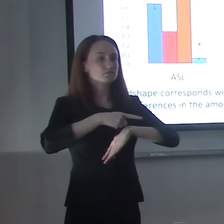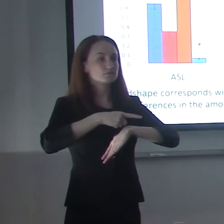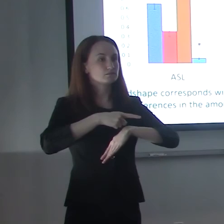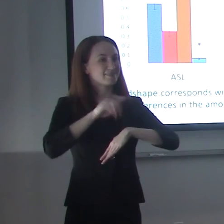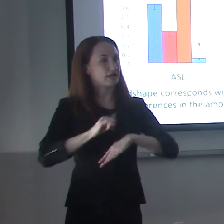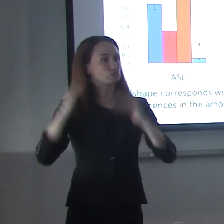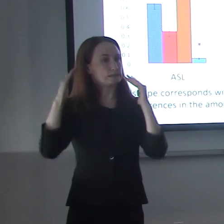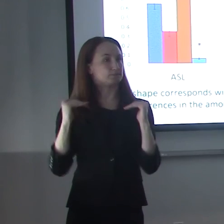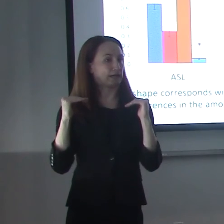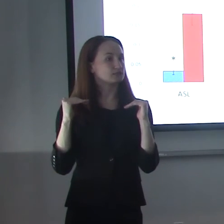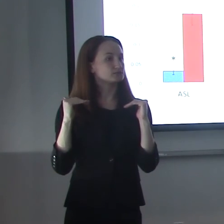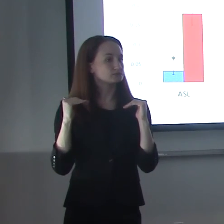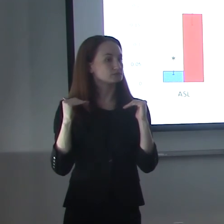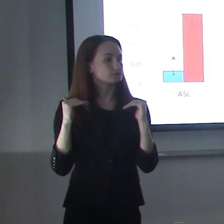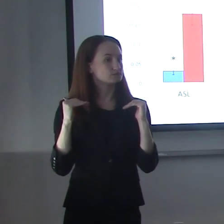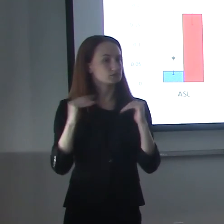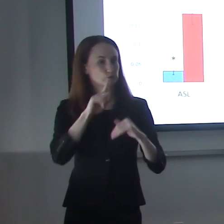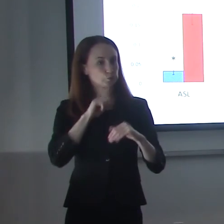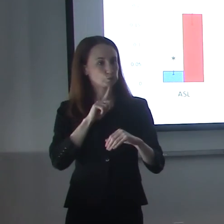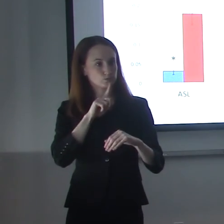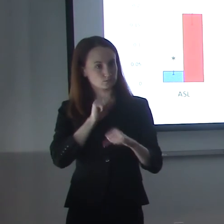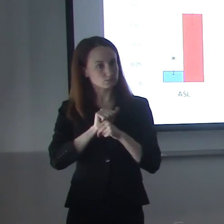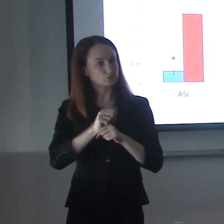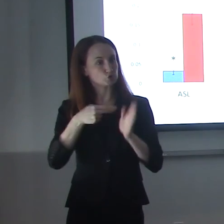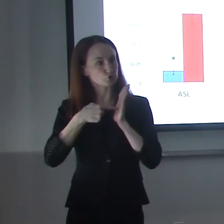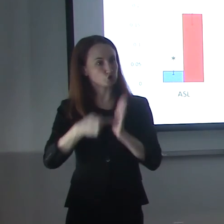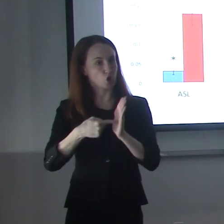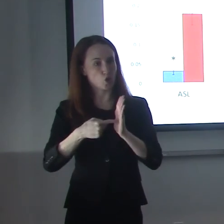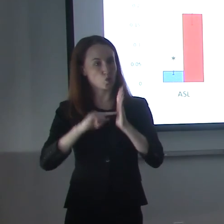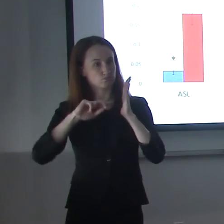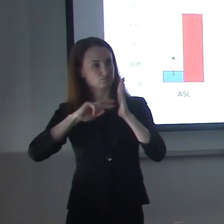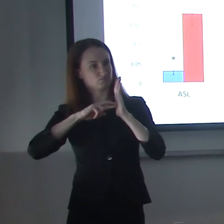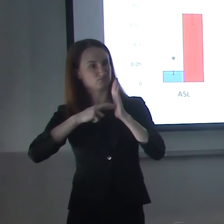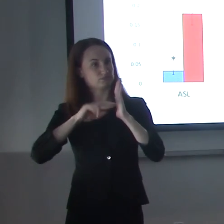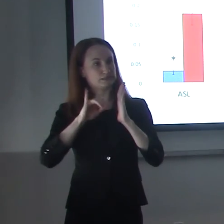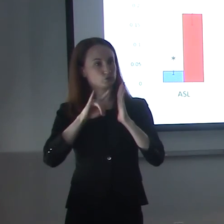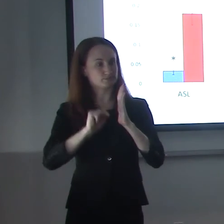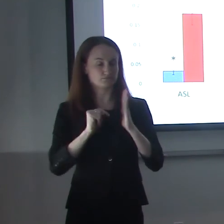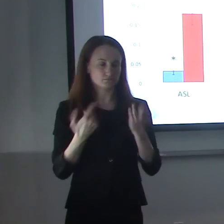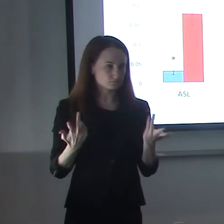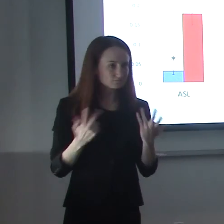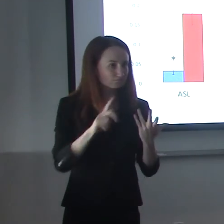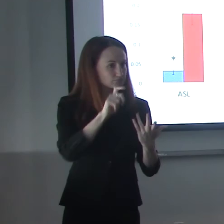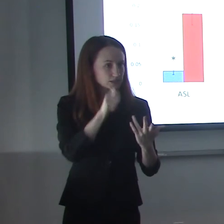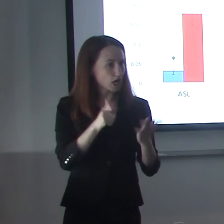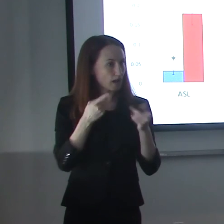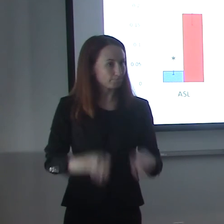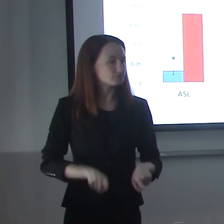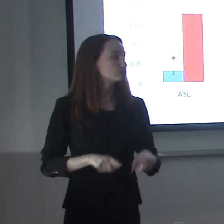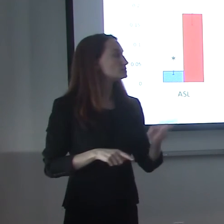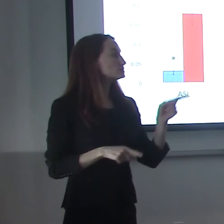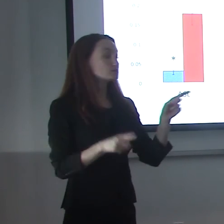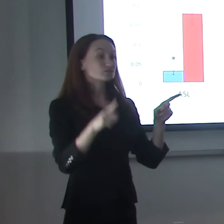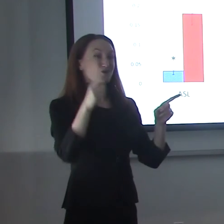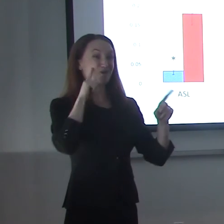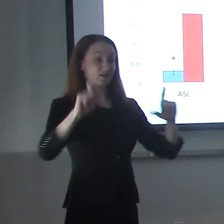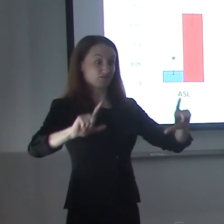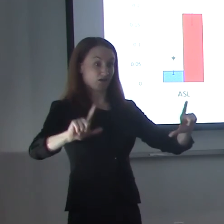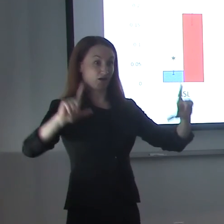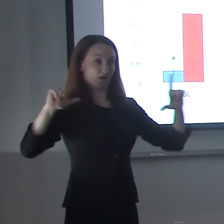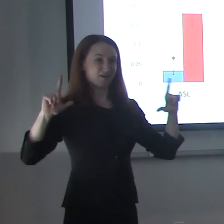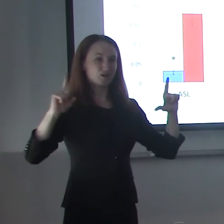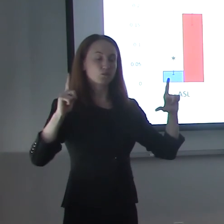non-agentive clause. And if you blow that up, what you see here is there's quite a bit of